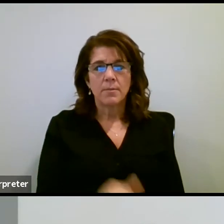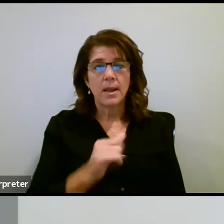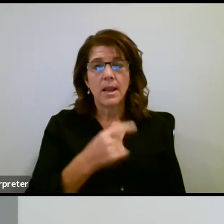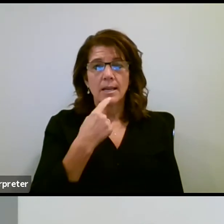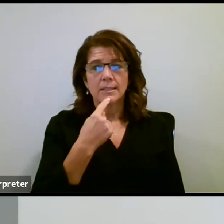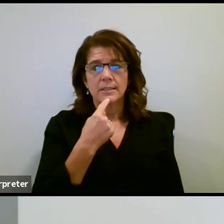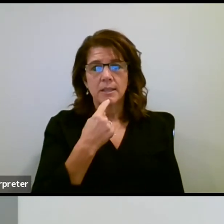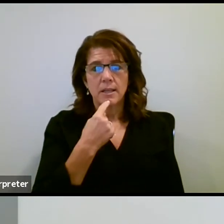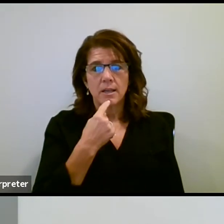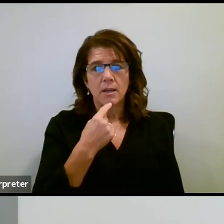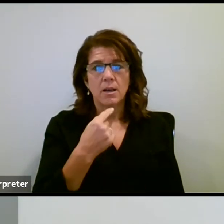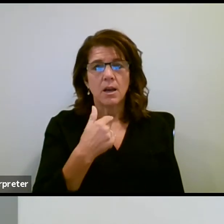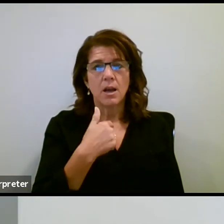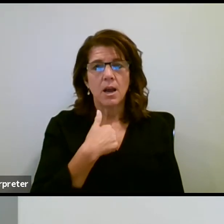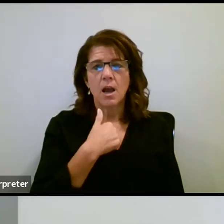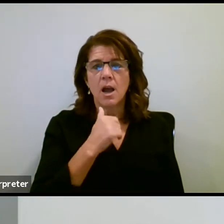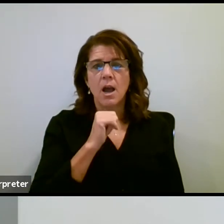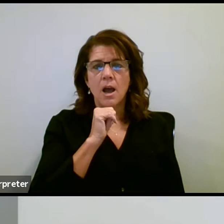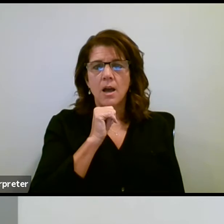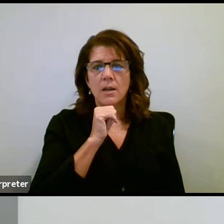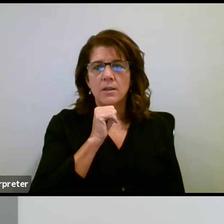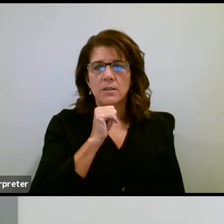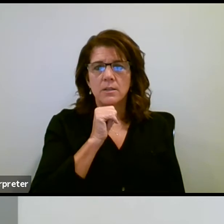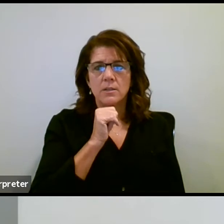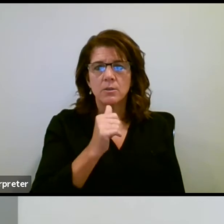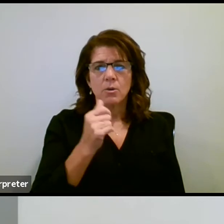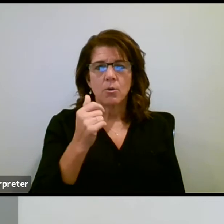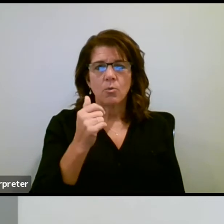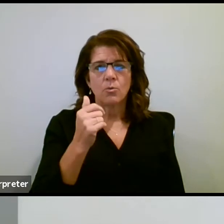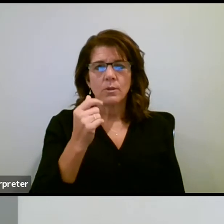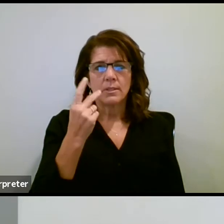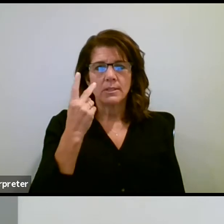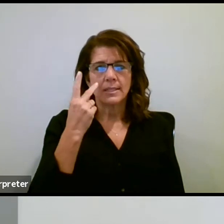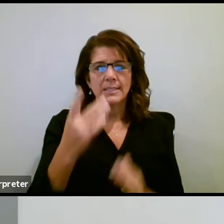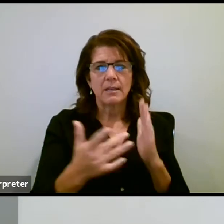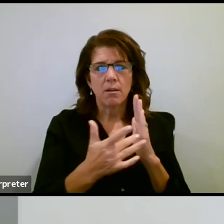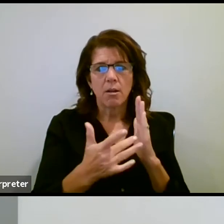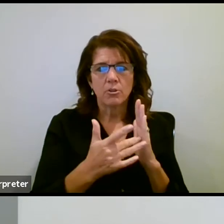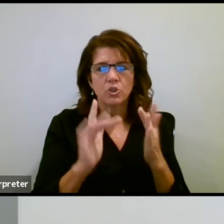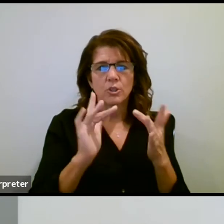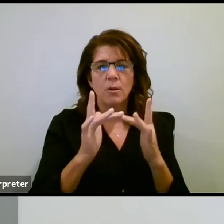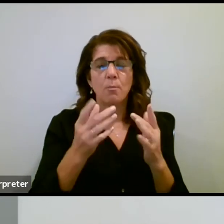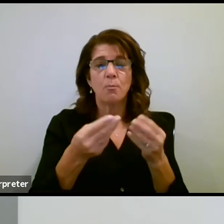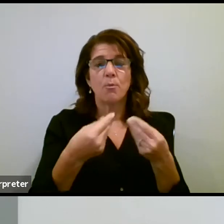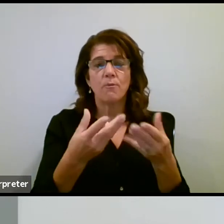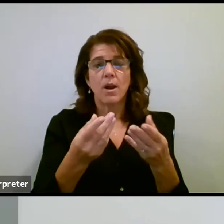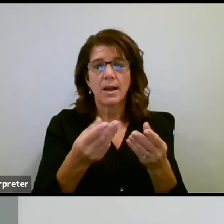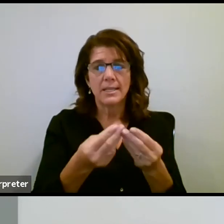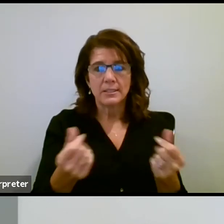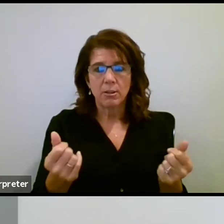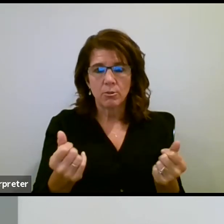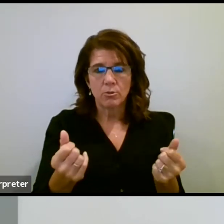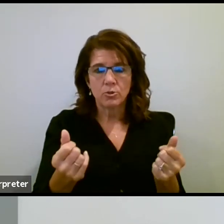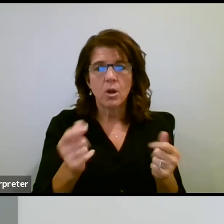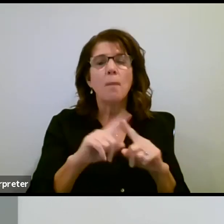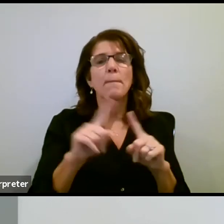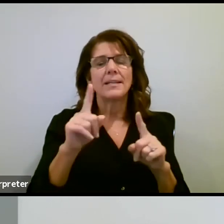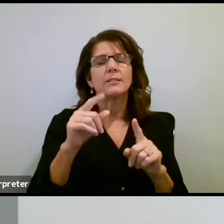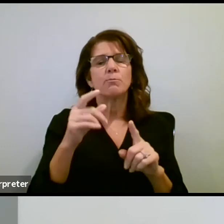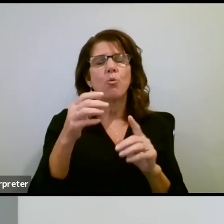that I don't see a technology or digitalization providing solutions, but that's a quality of life issue